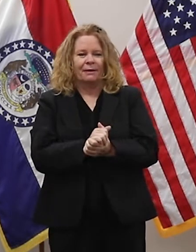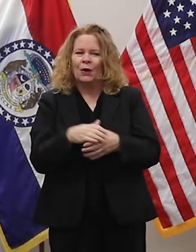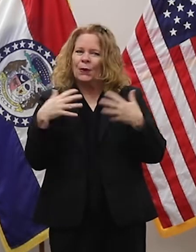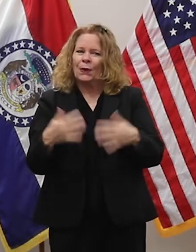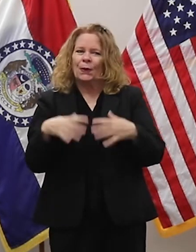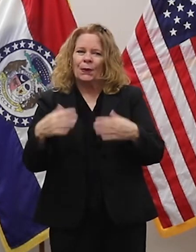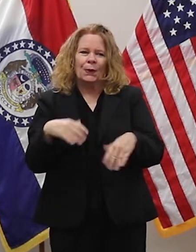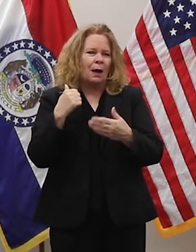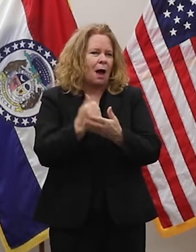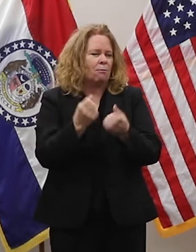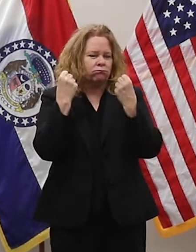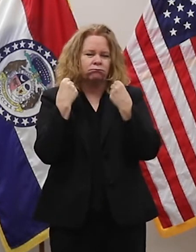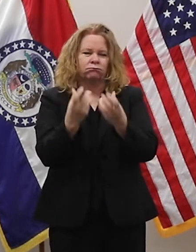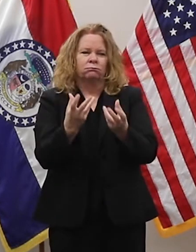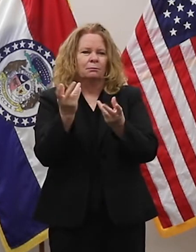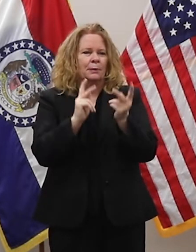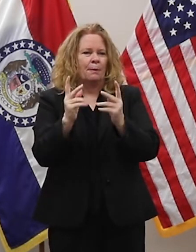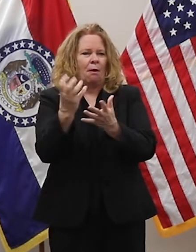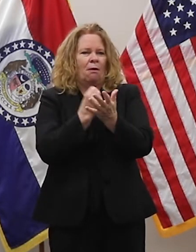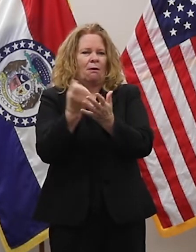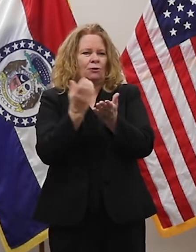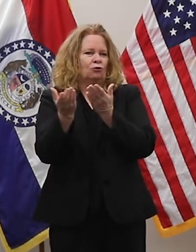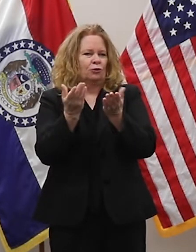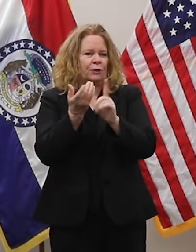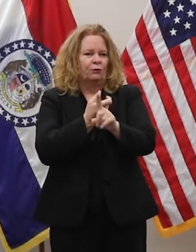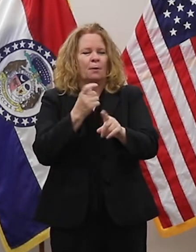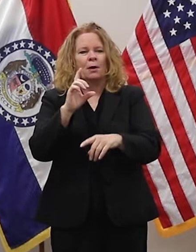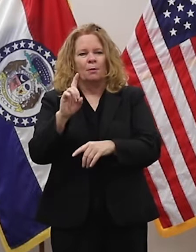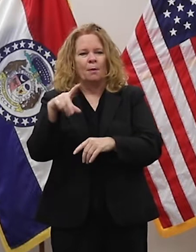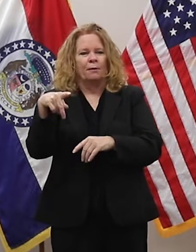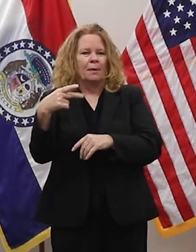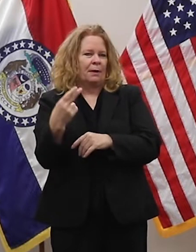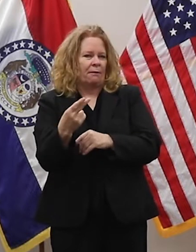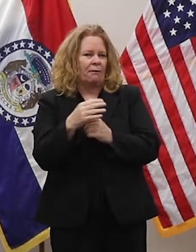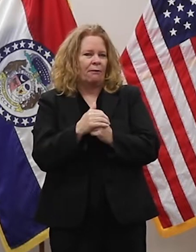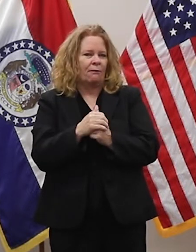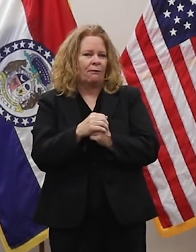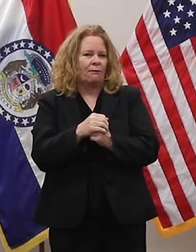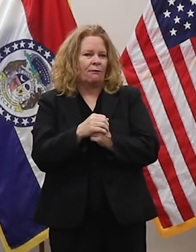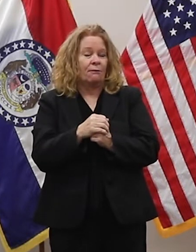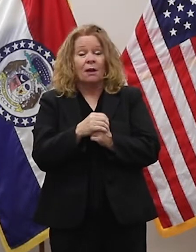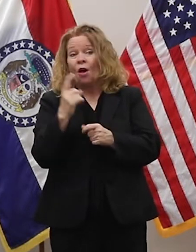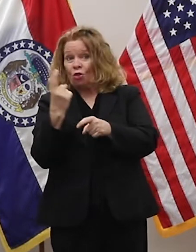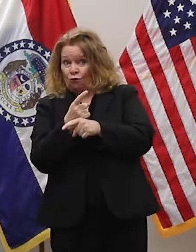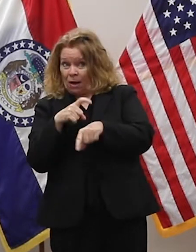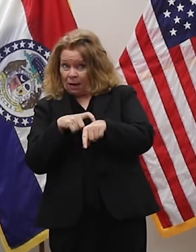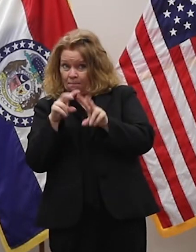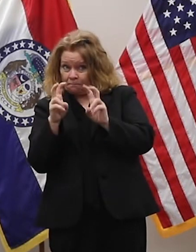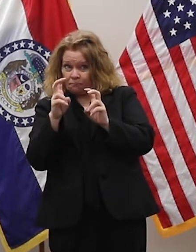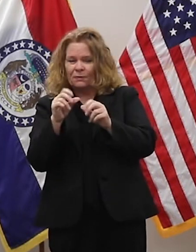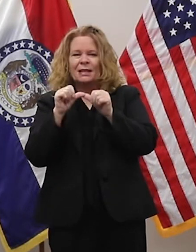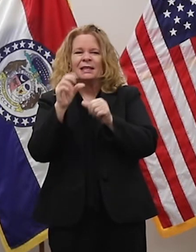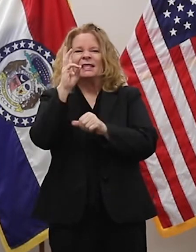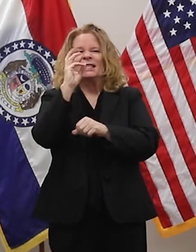improving care for hundreds of residents annually served by the Department of Public Health. The Right Time is a 6-year initiative based